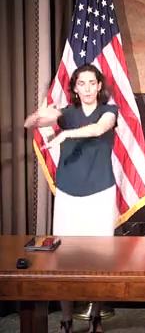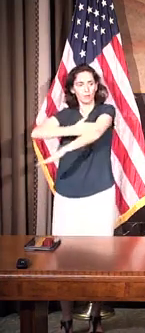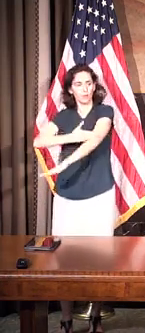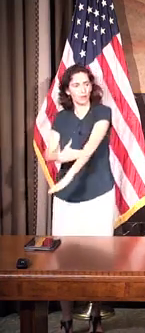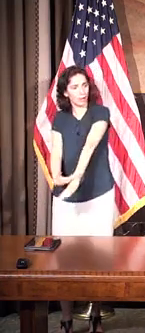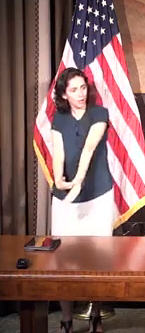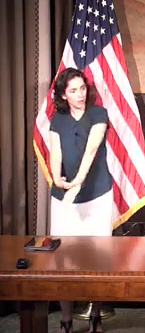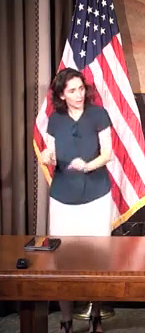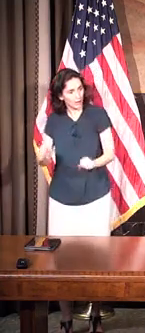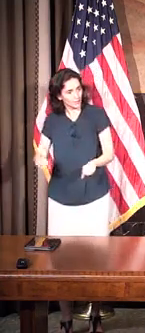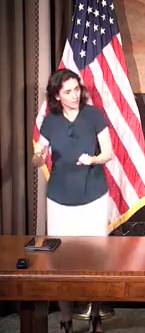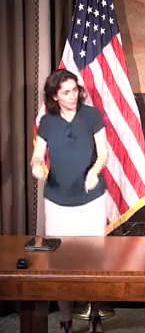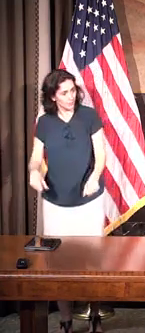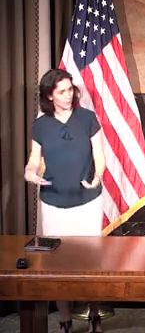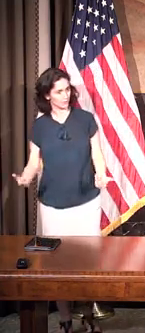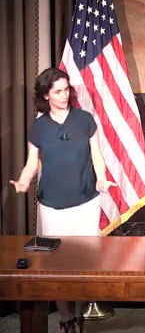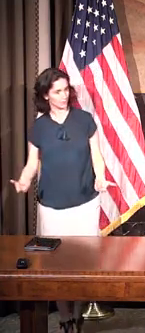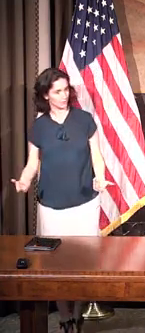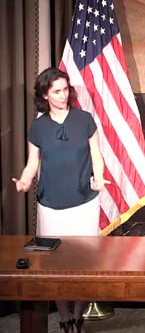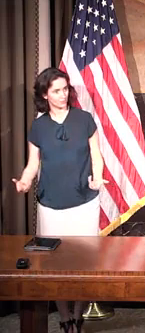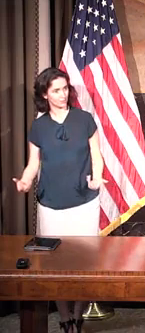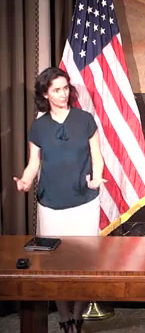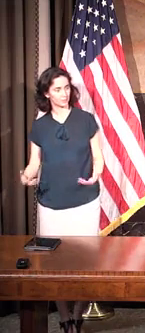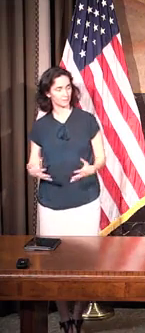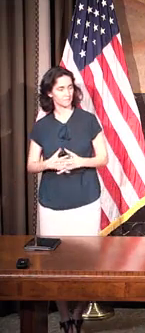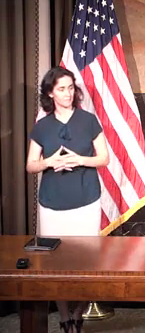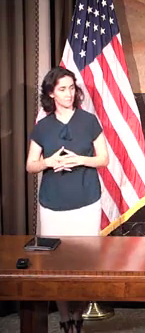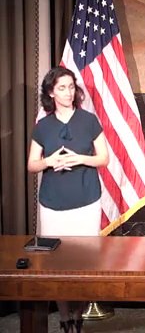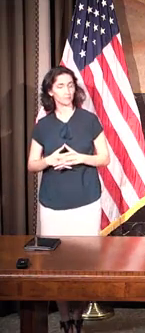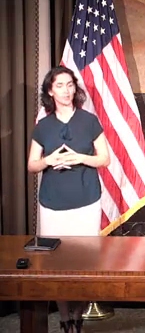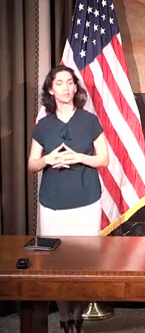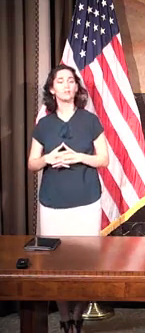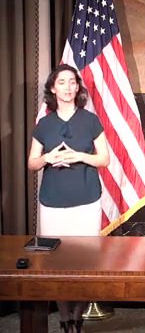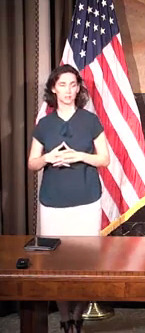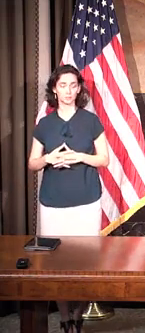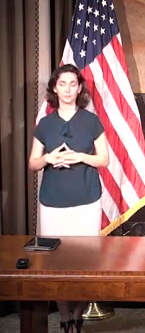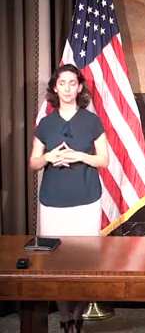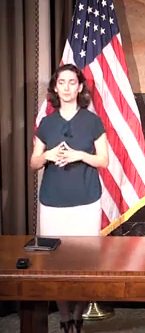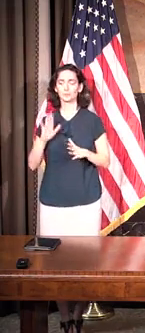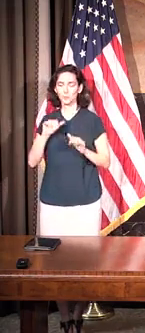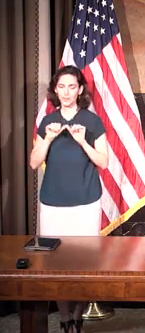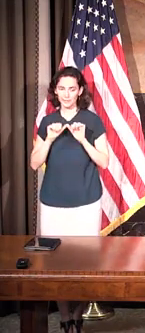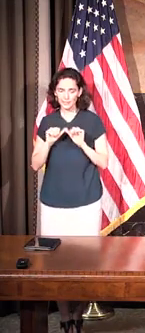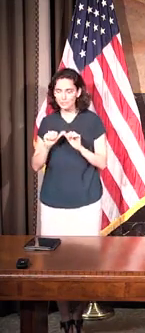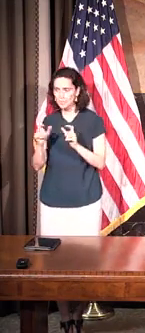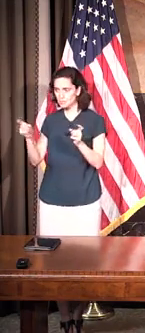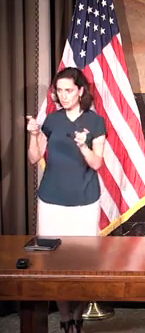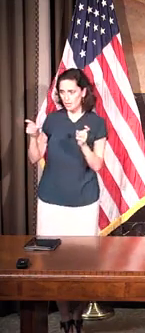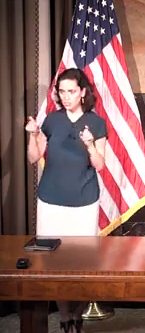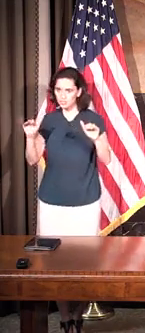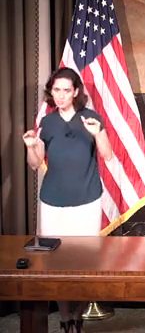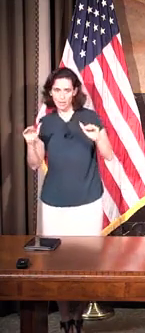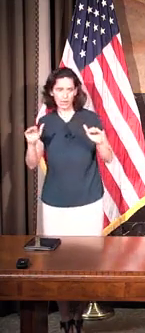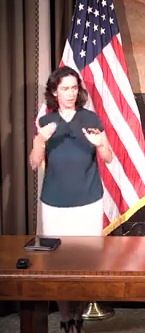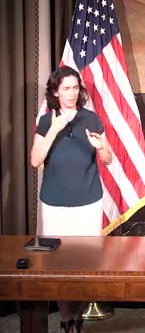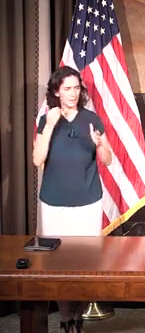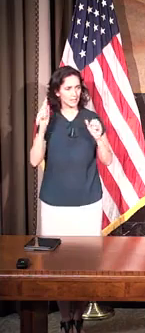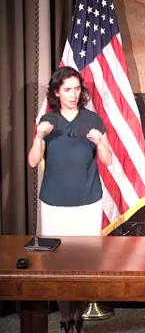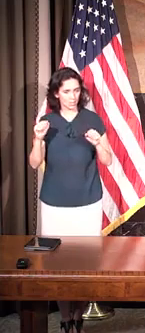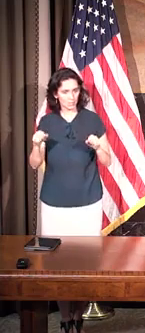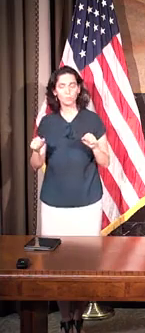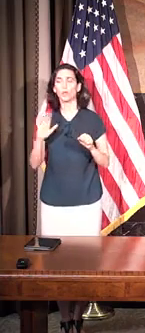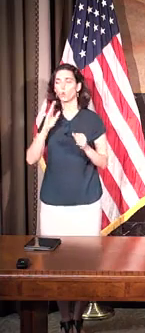have every likelihood of going backwards. And so we're just going to continue to try to manage this as best we can, being